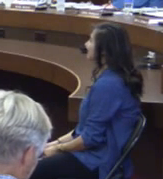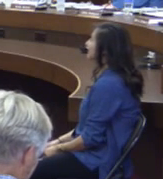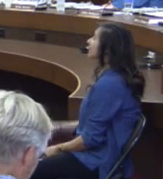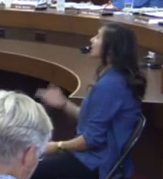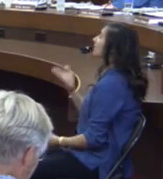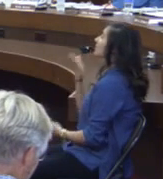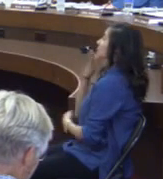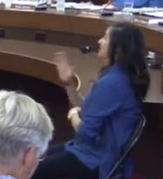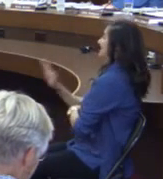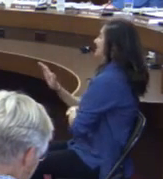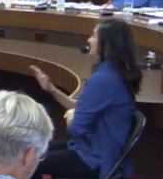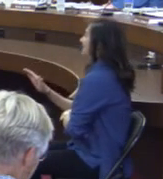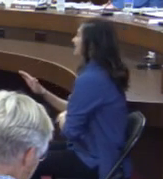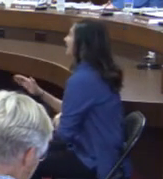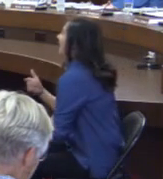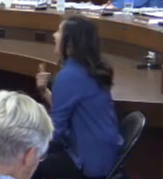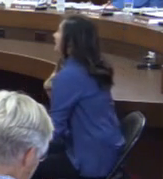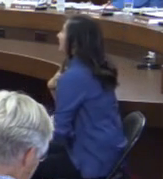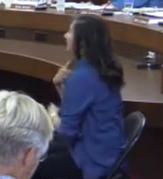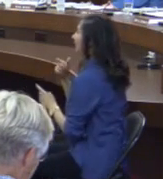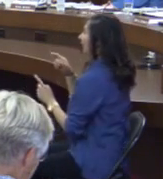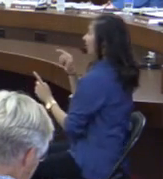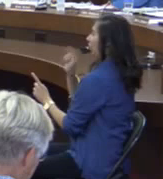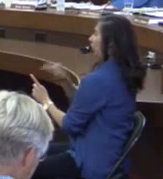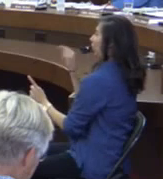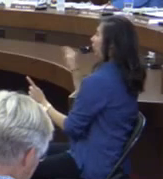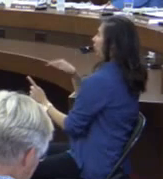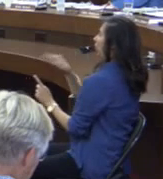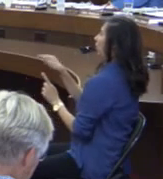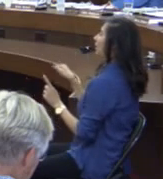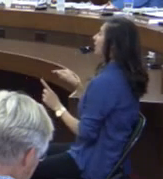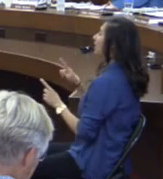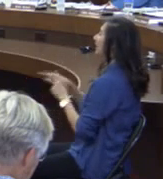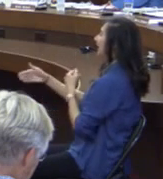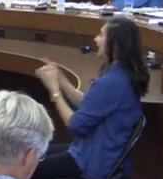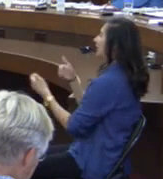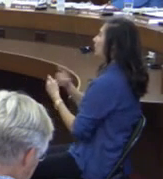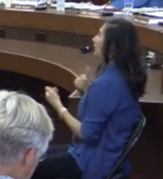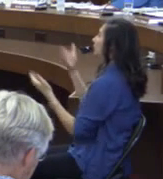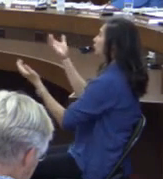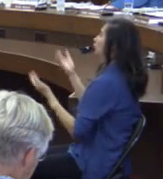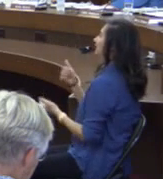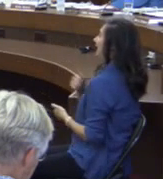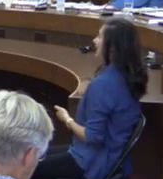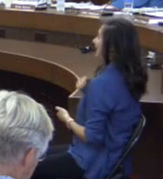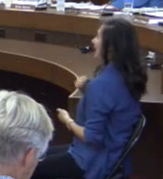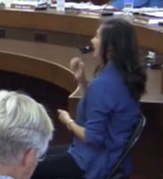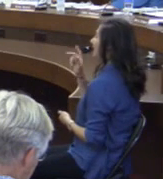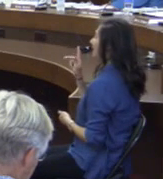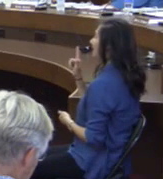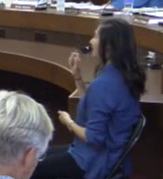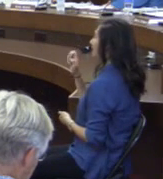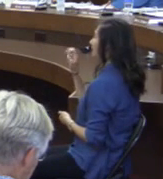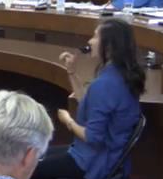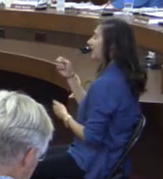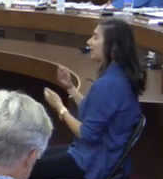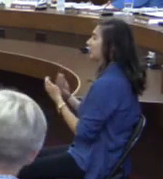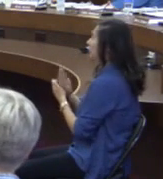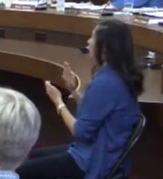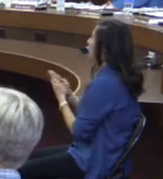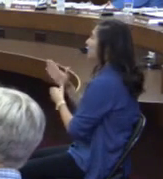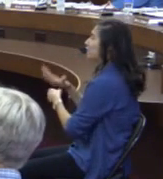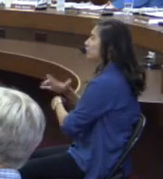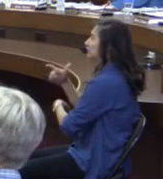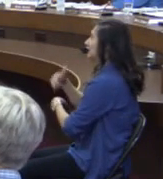Good evening. I'm going to go a little out of order, and I'm going to introduce Annette Klein, who is our brand new